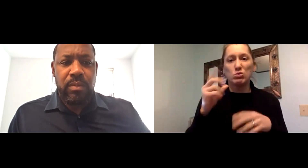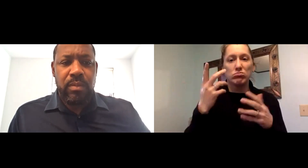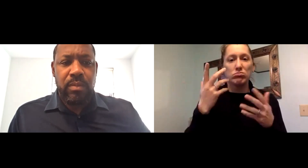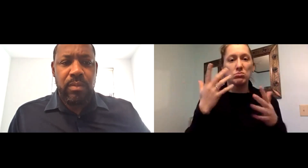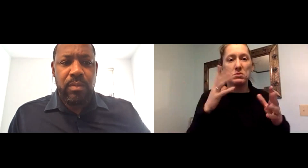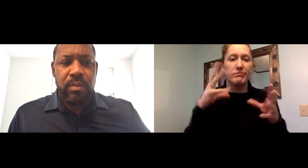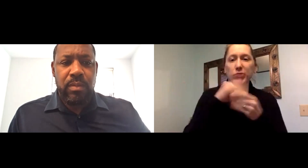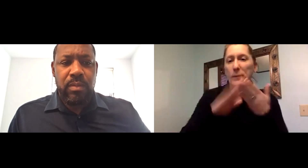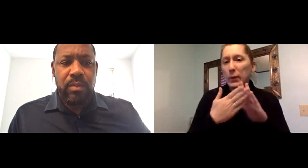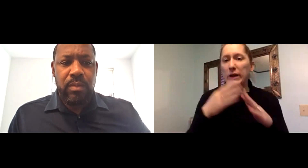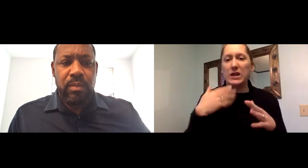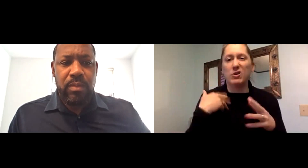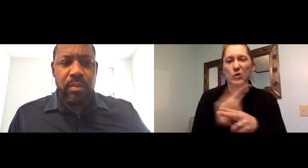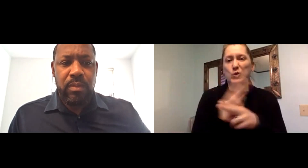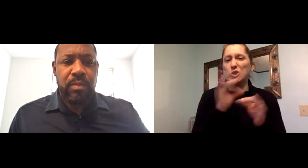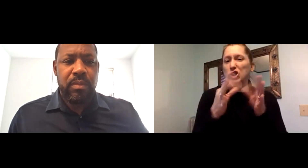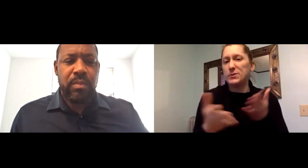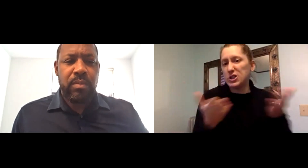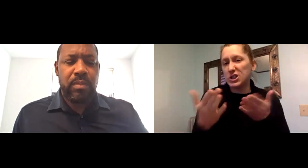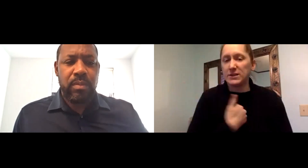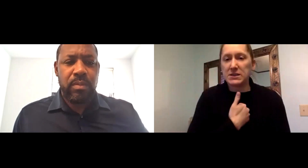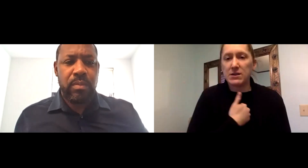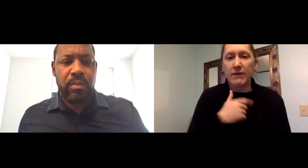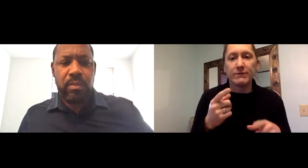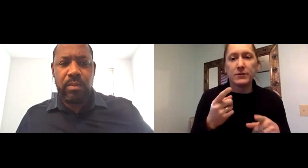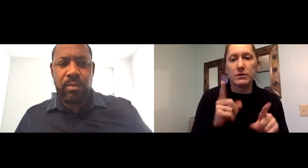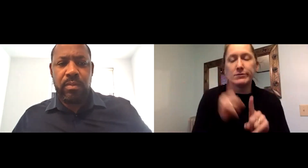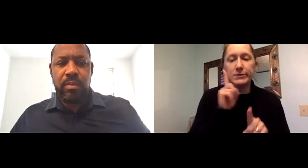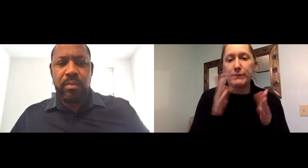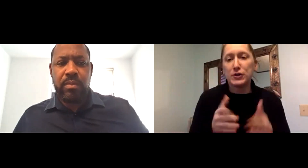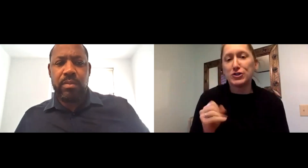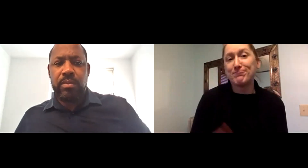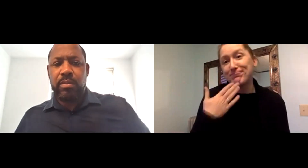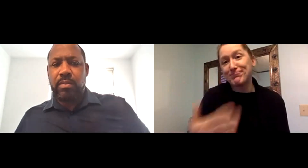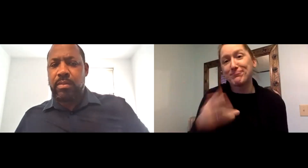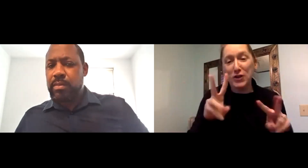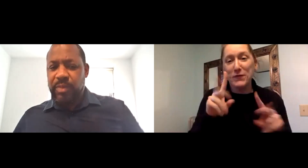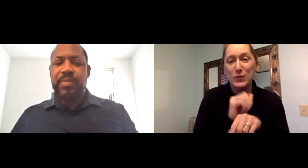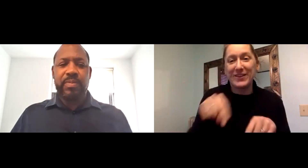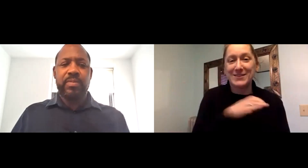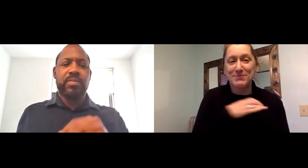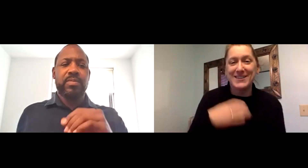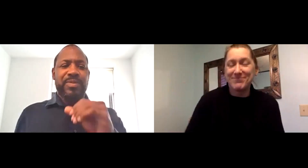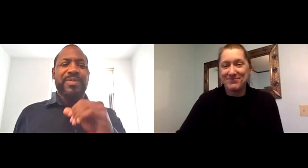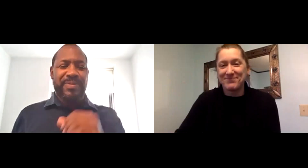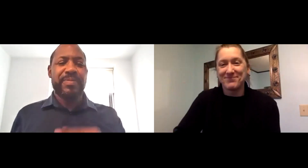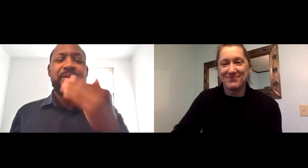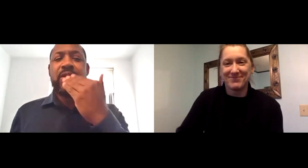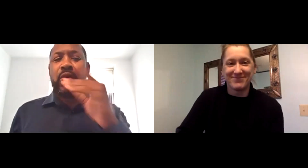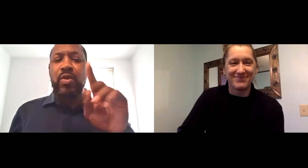at the Walden School, and I'm also involved in, I'm a member of the community who uses interpreter services. So I'm very happy to